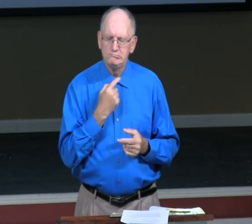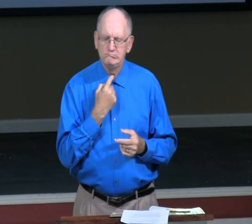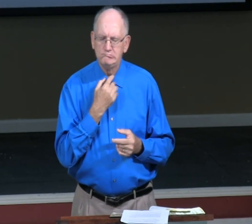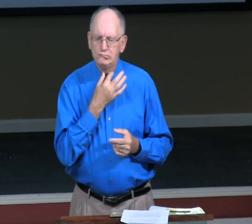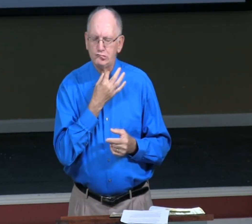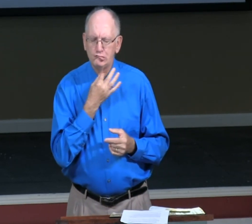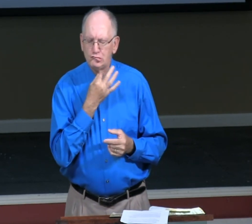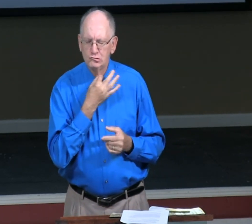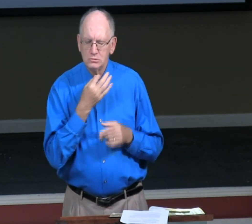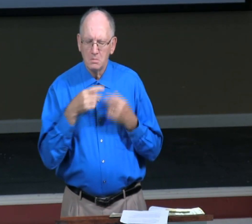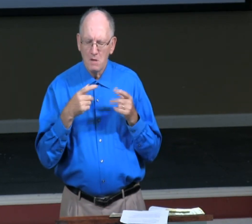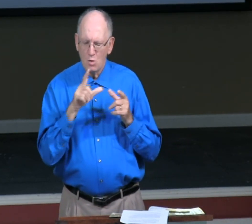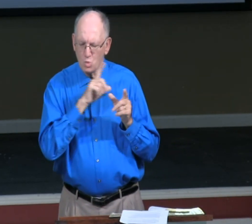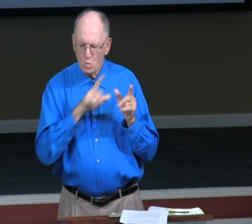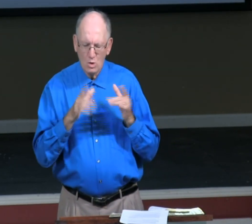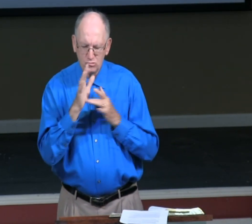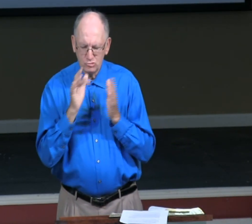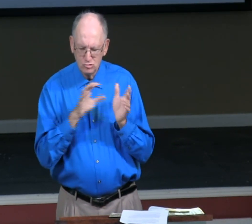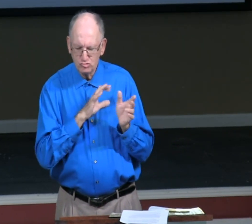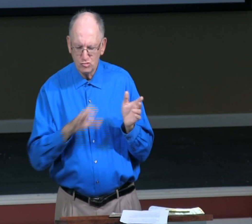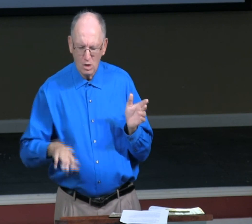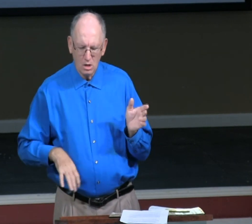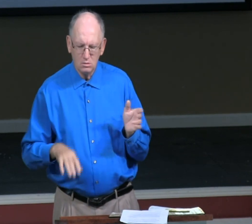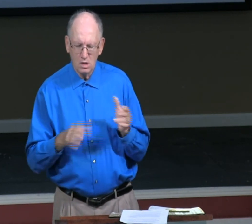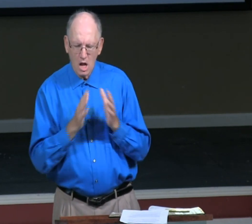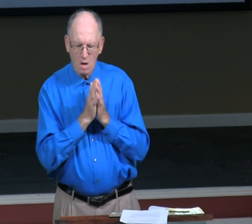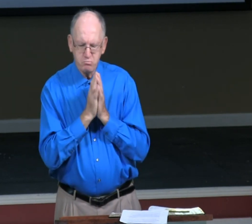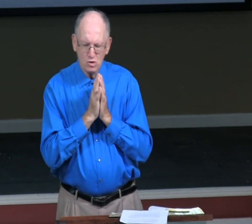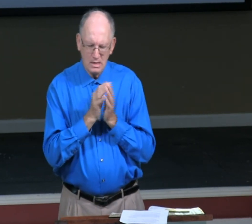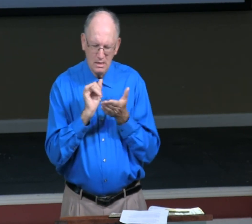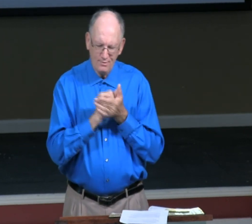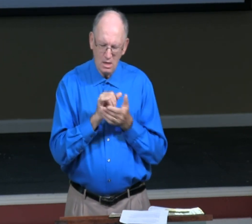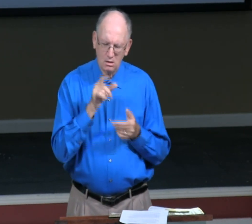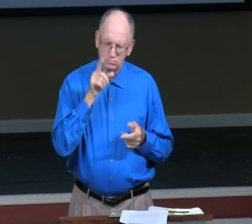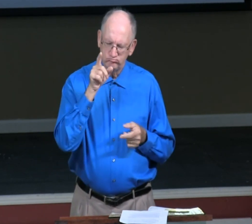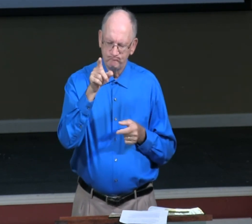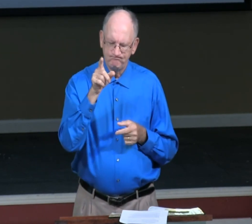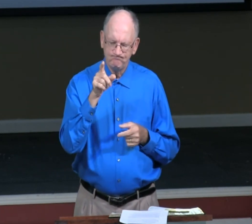are wondering or curious about the Lord Jesus Christ. I pray